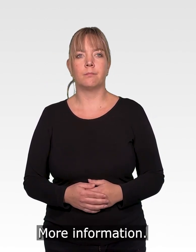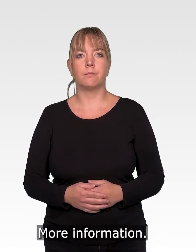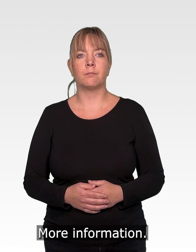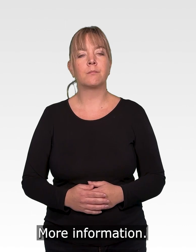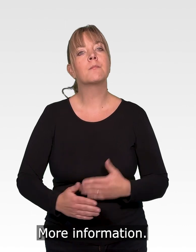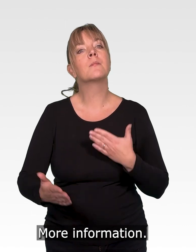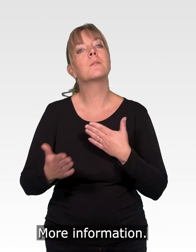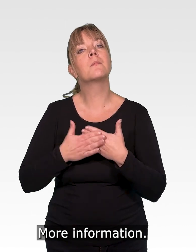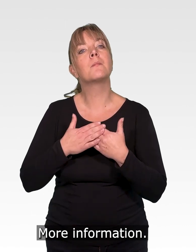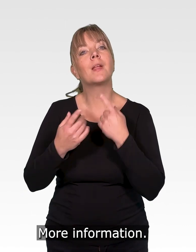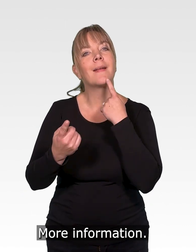More information.